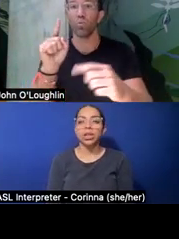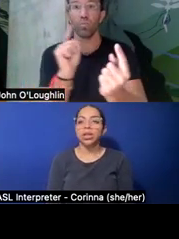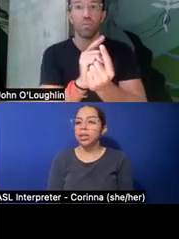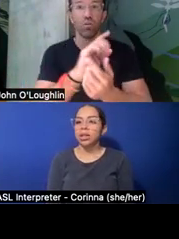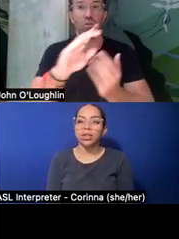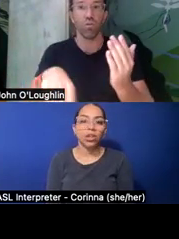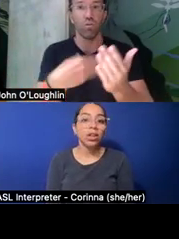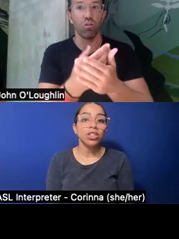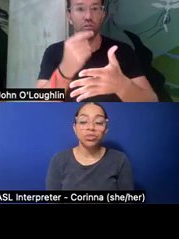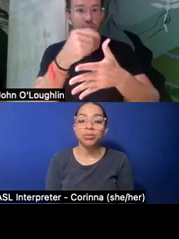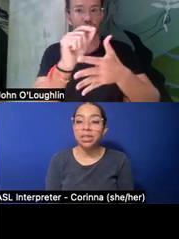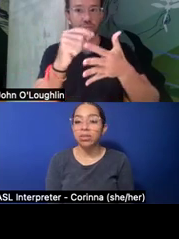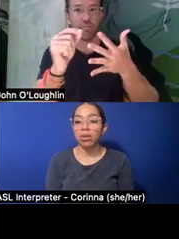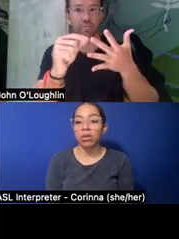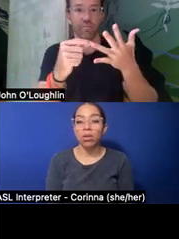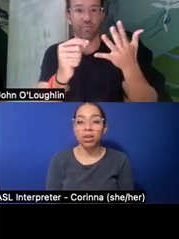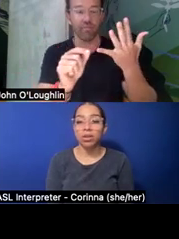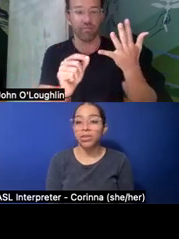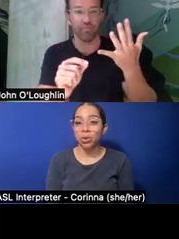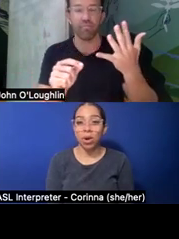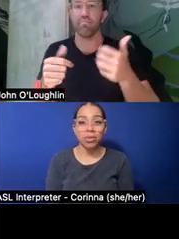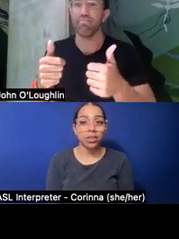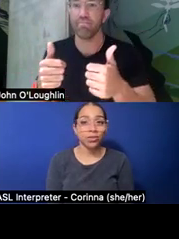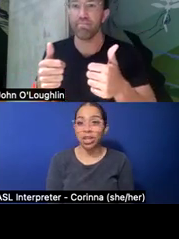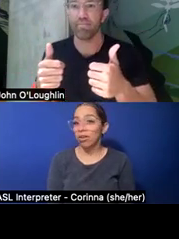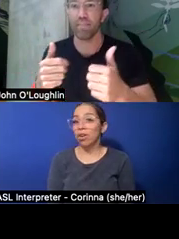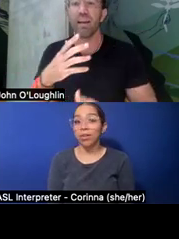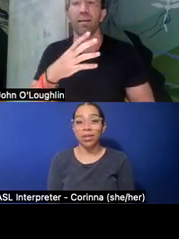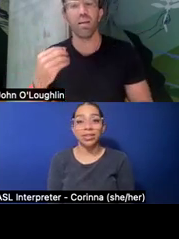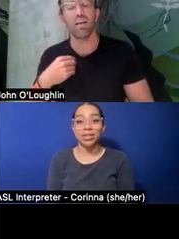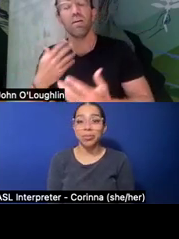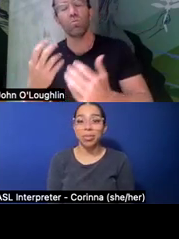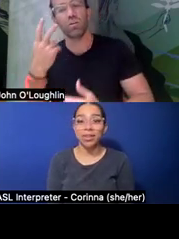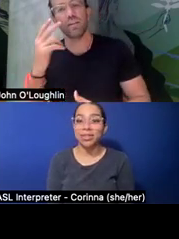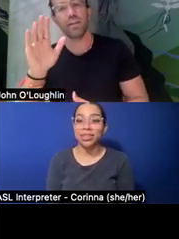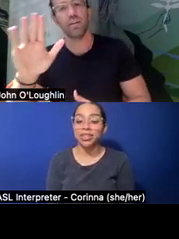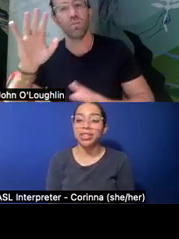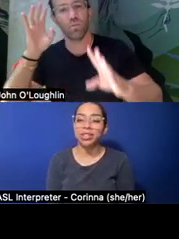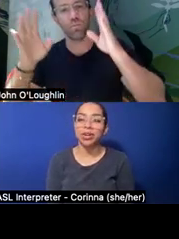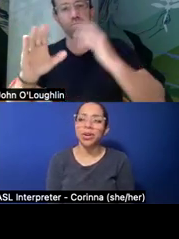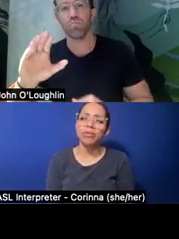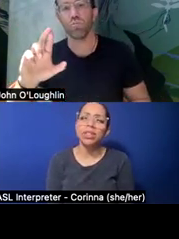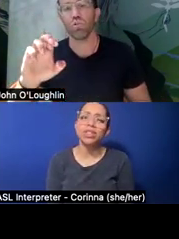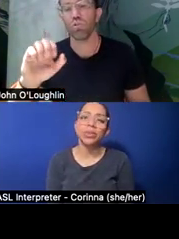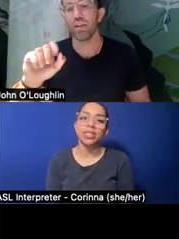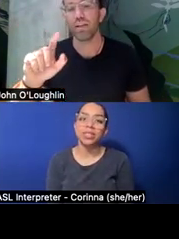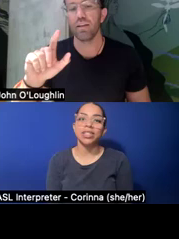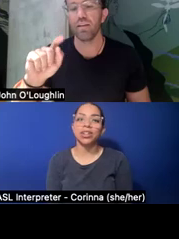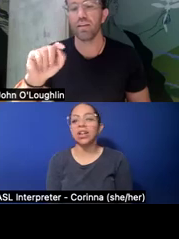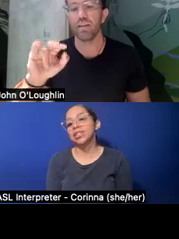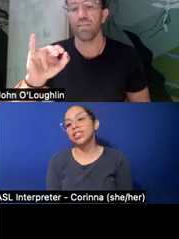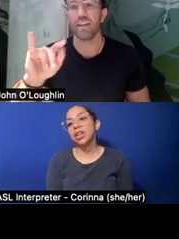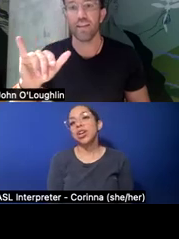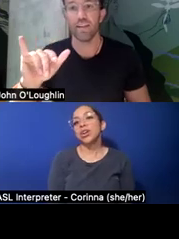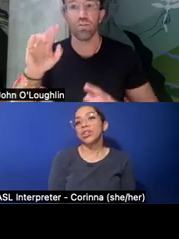expectations. As long as you meet all of the requirements, you check off all of the necessary boxes, and you're good to go. I really do want to see